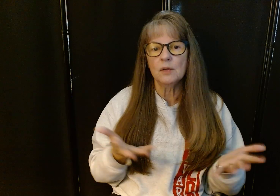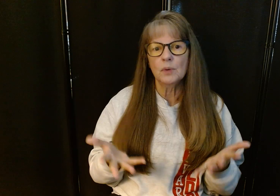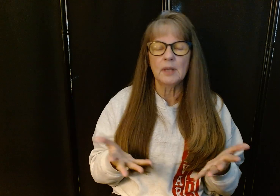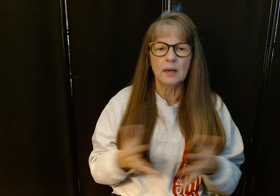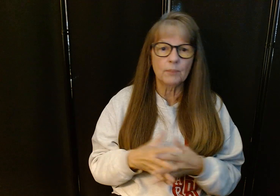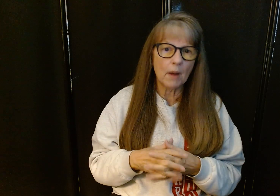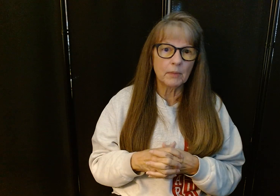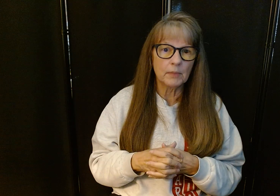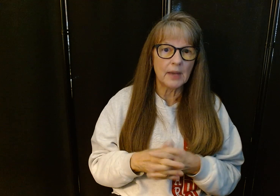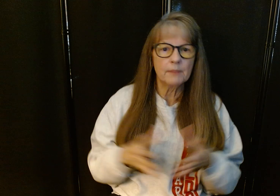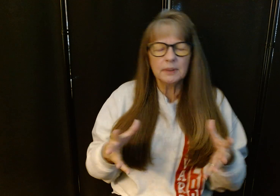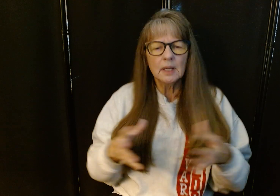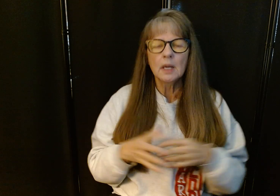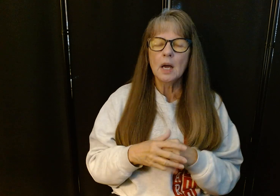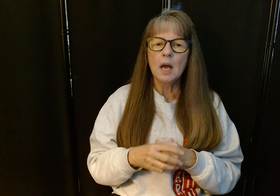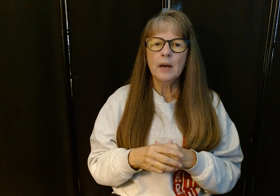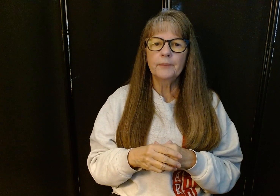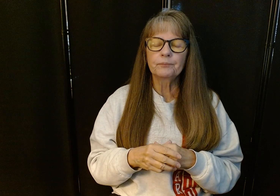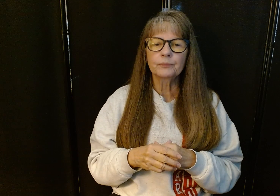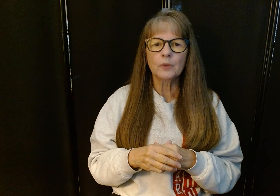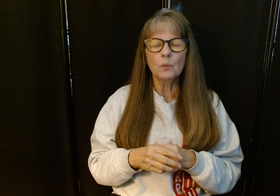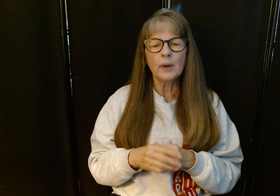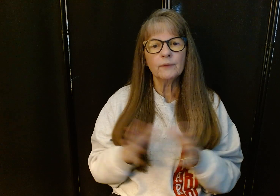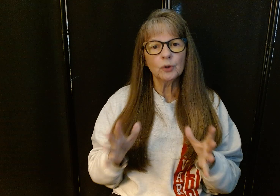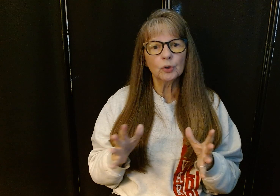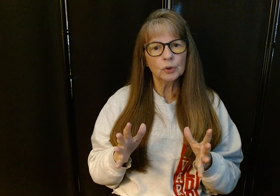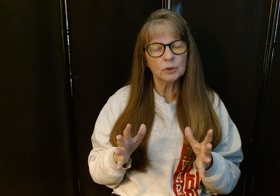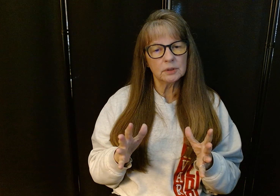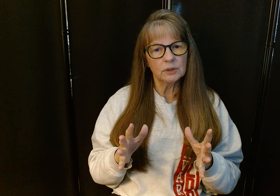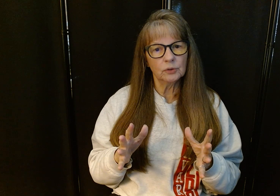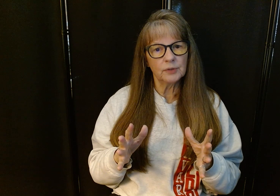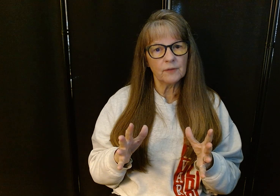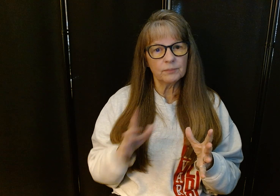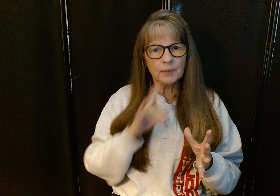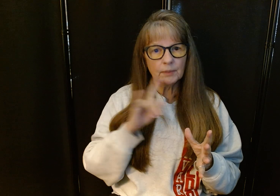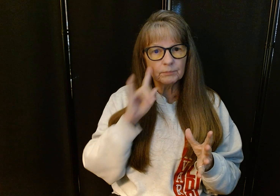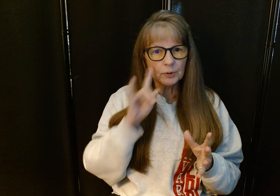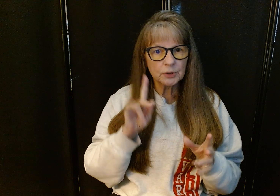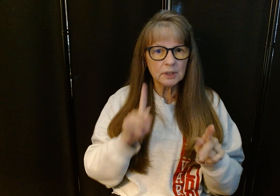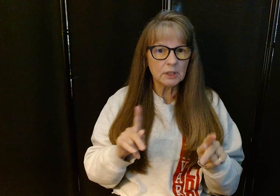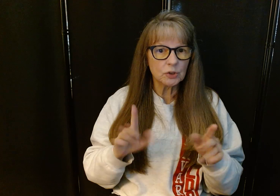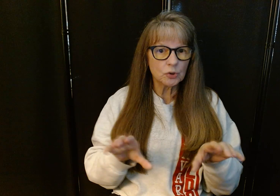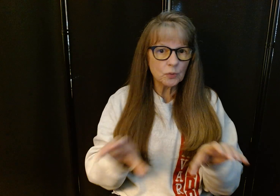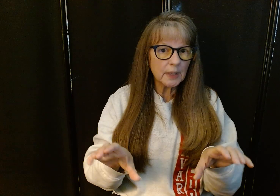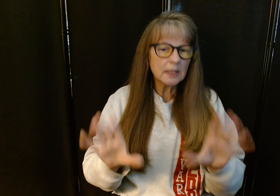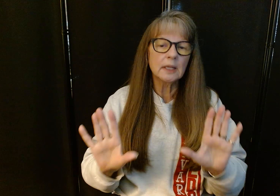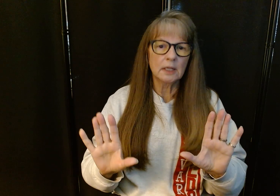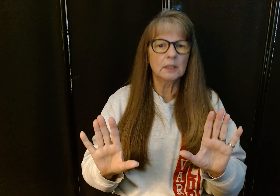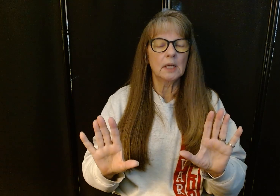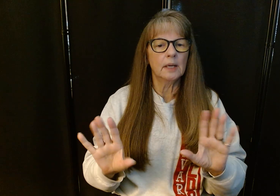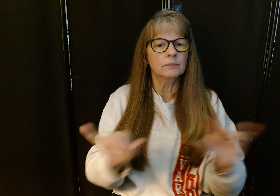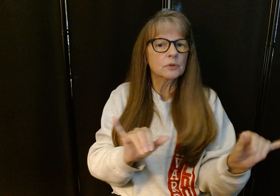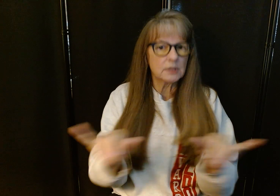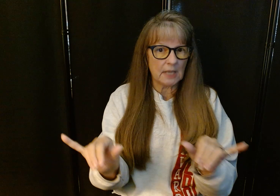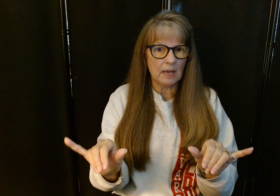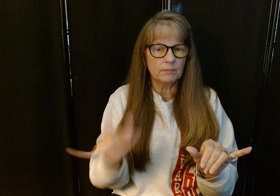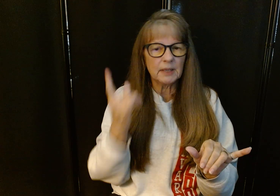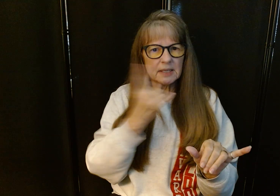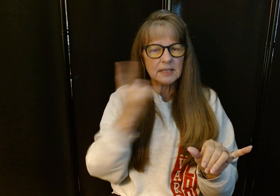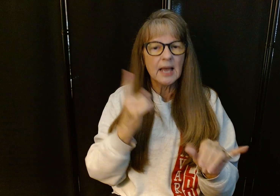had a problem with that. But whatever your deaf person is doing, then do the same, because that's